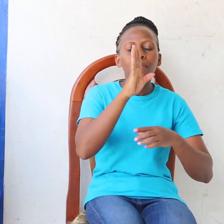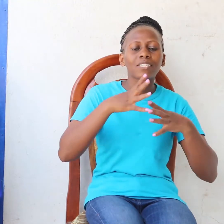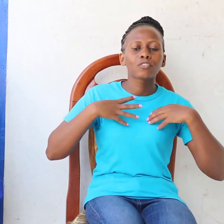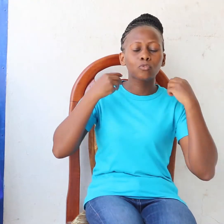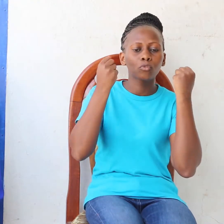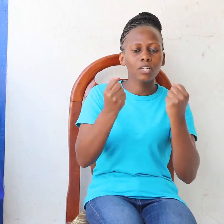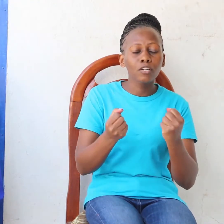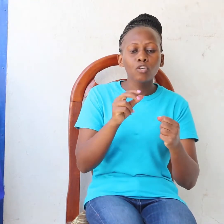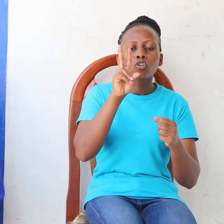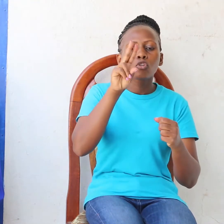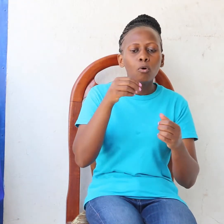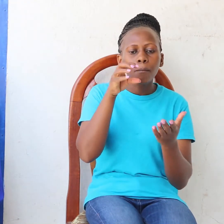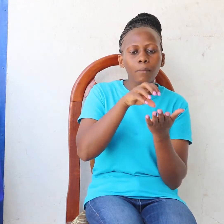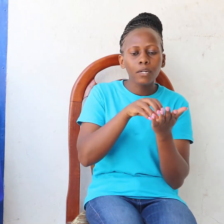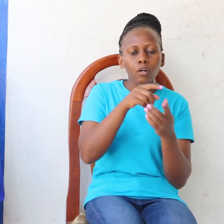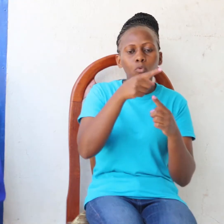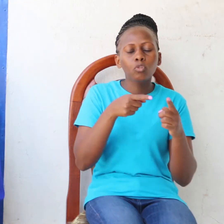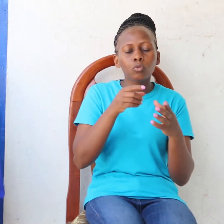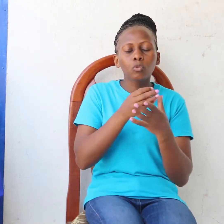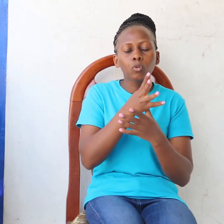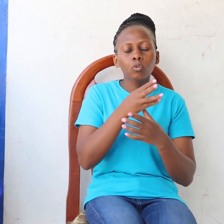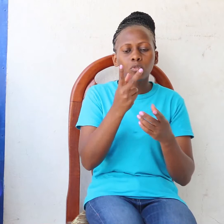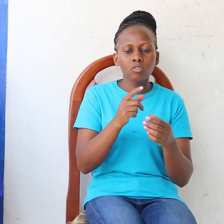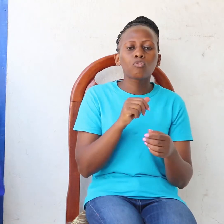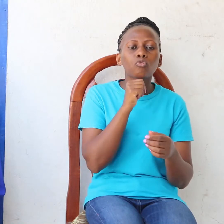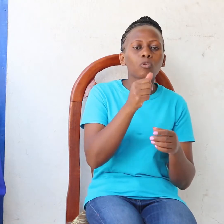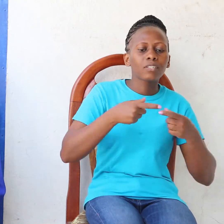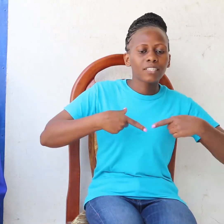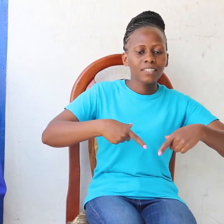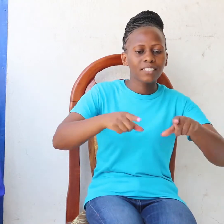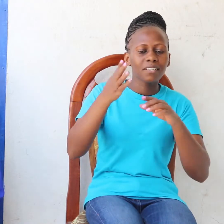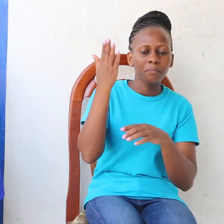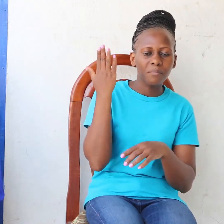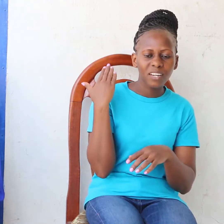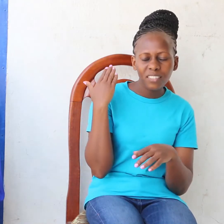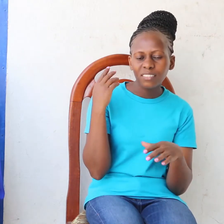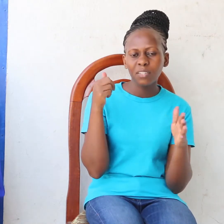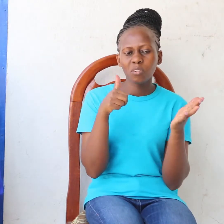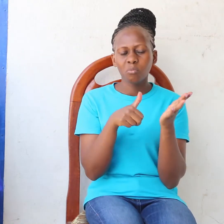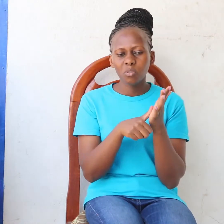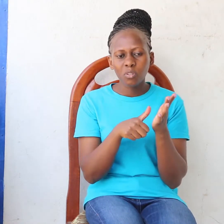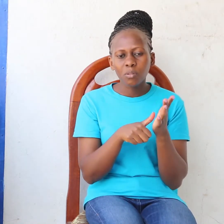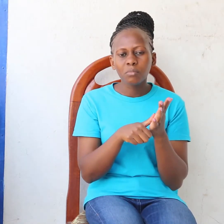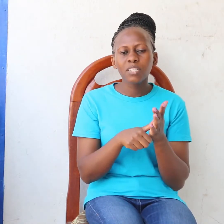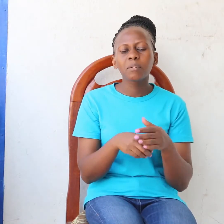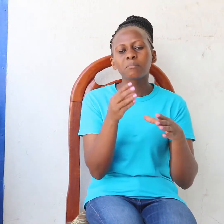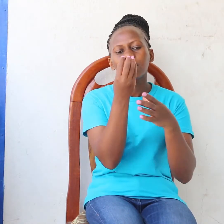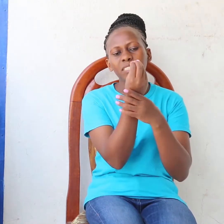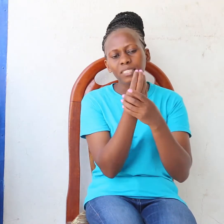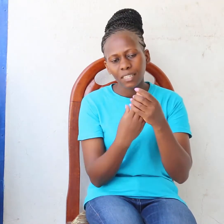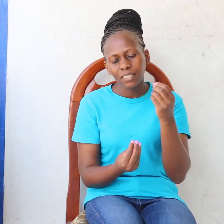no matter what you're going through. Don't let the past, don't let difficulties, don't let